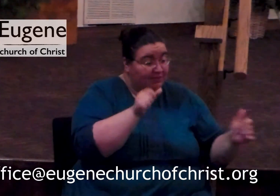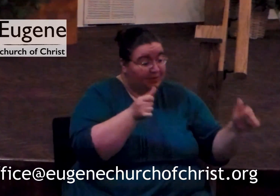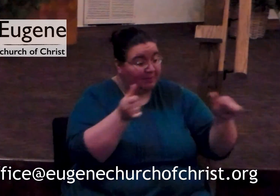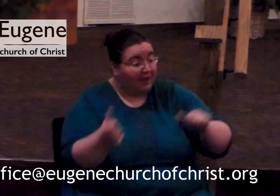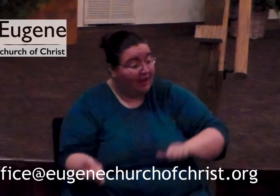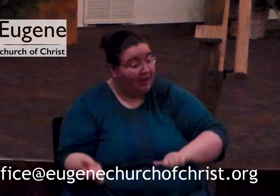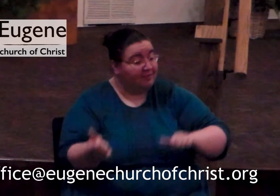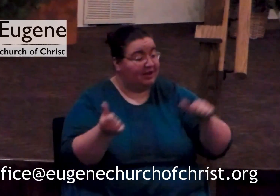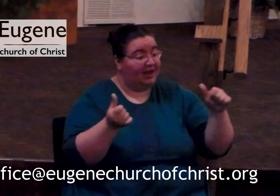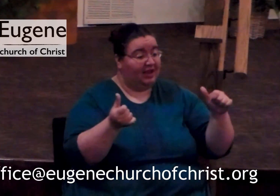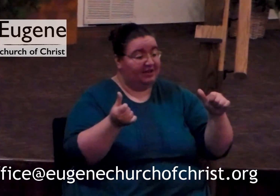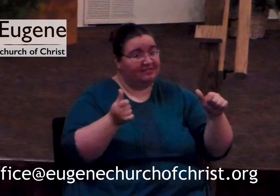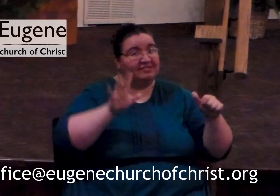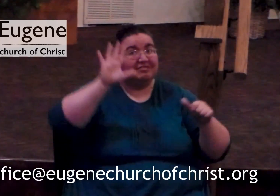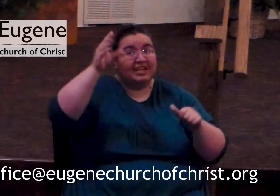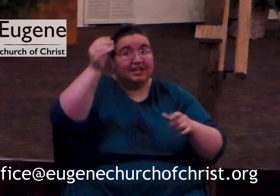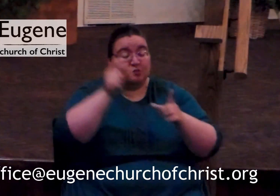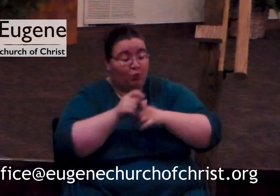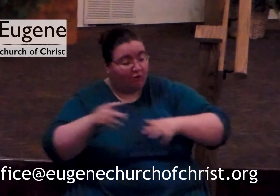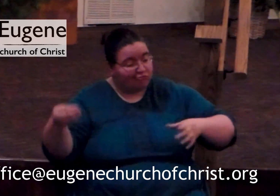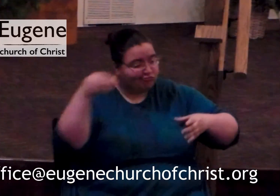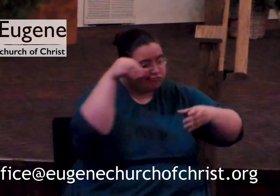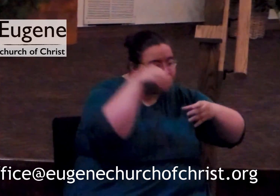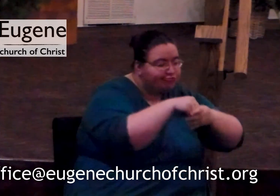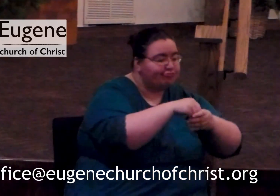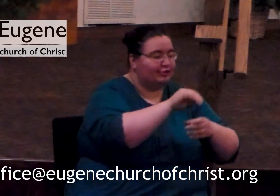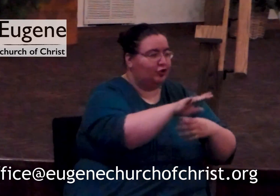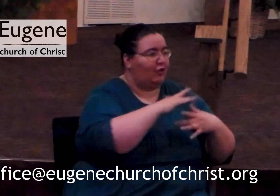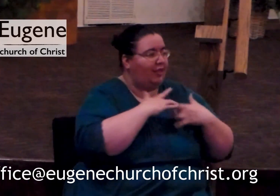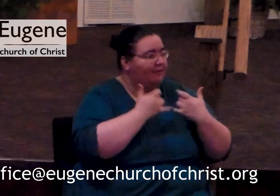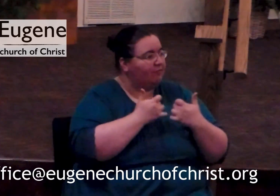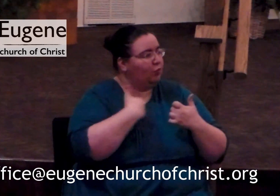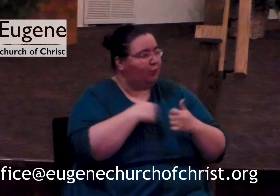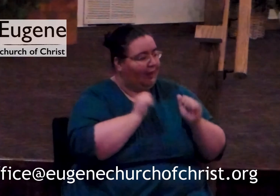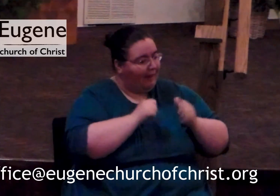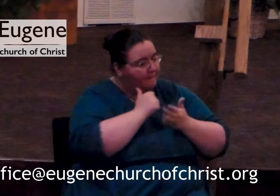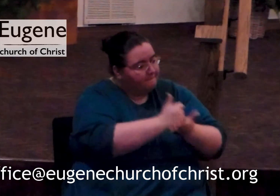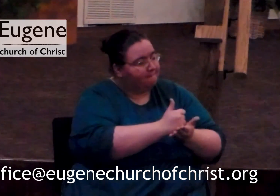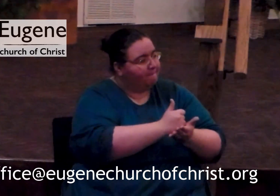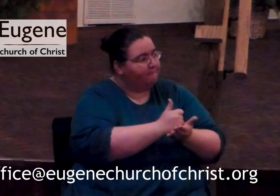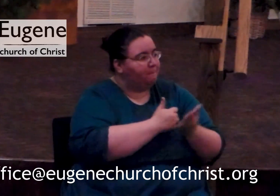word planted within your life, we'd be glad to be a part of that too. Whatever needs you may have, please come as we stand and sing.